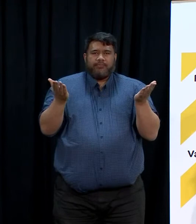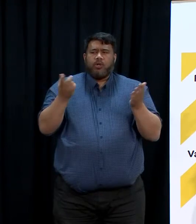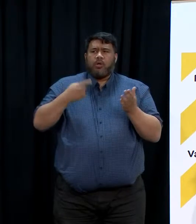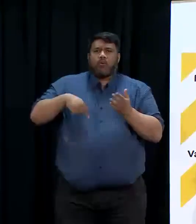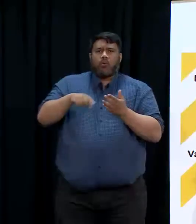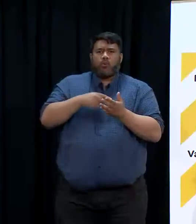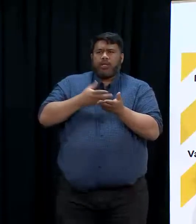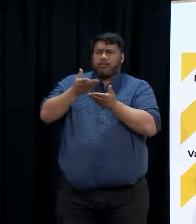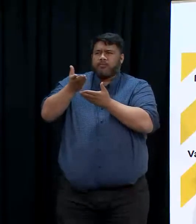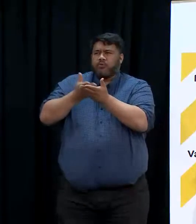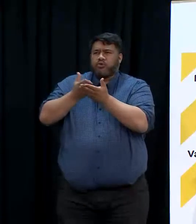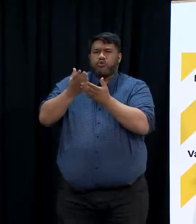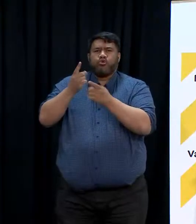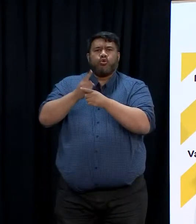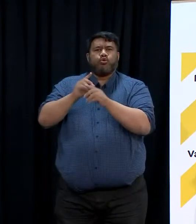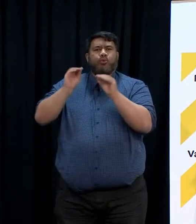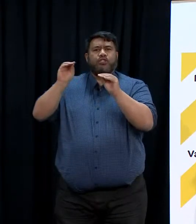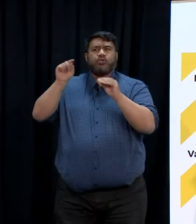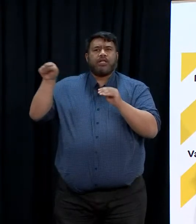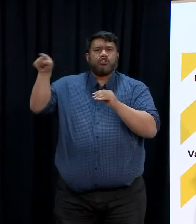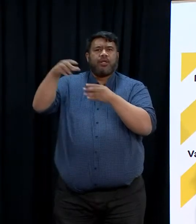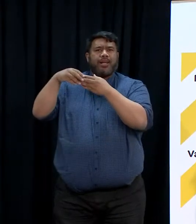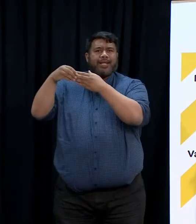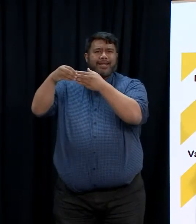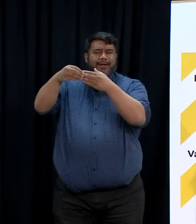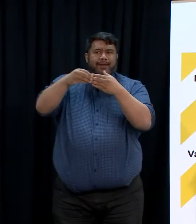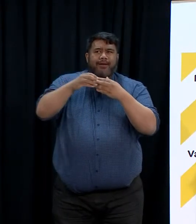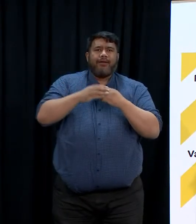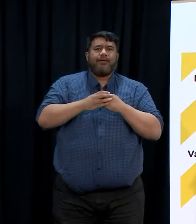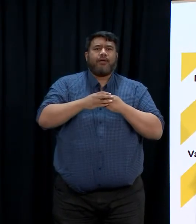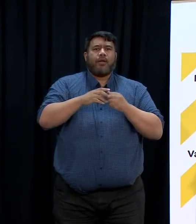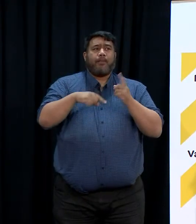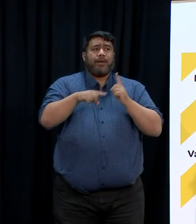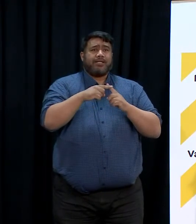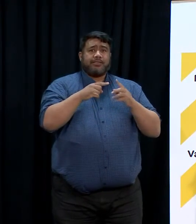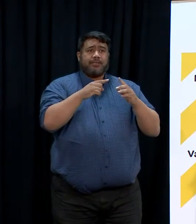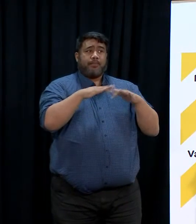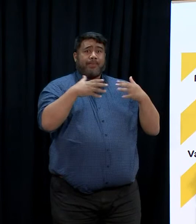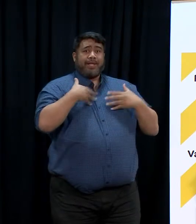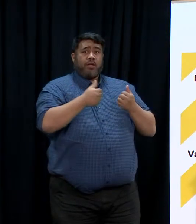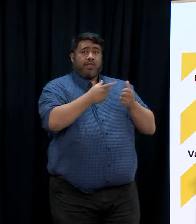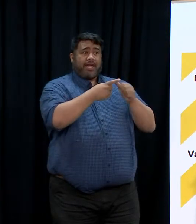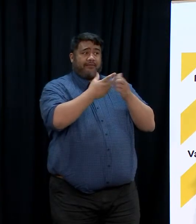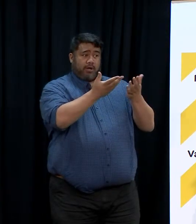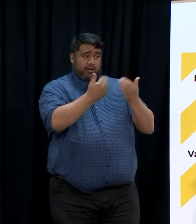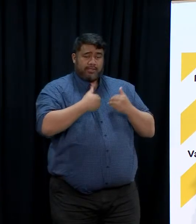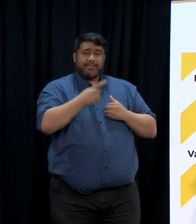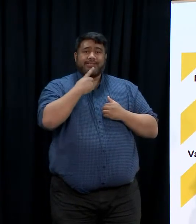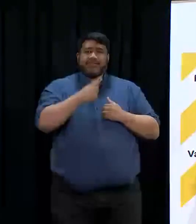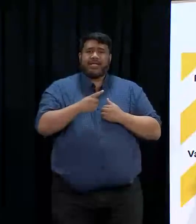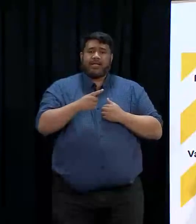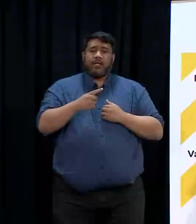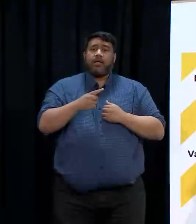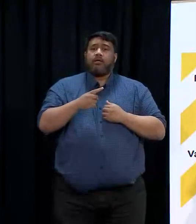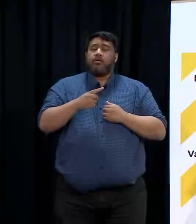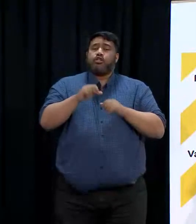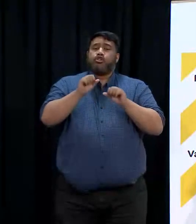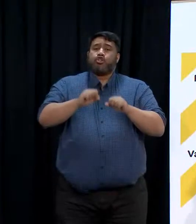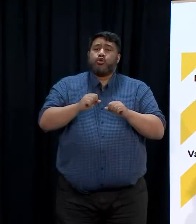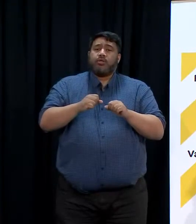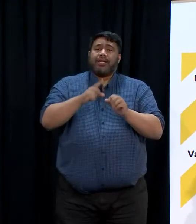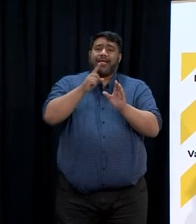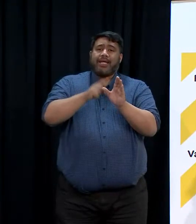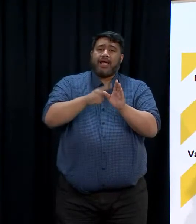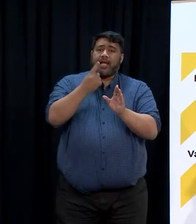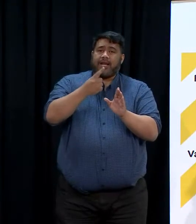education and sector leaders, and based on the latest public health advice, have determined that students in years 11, 12